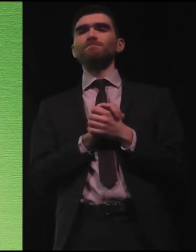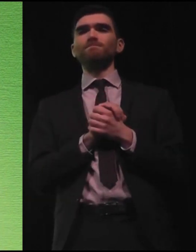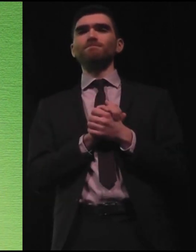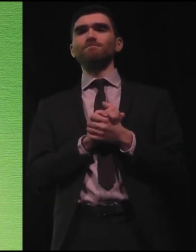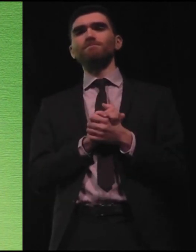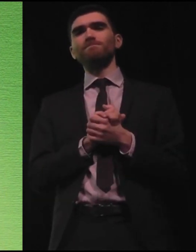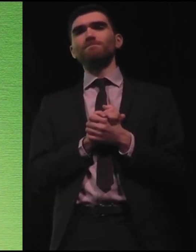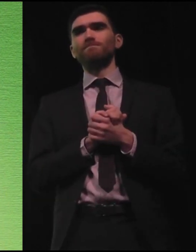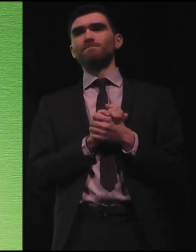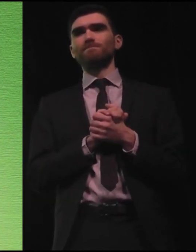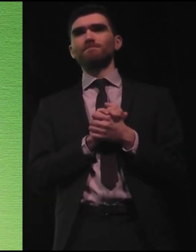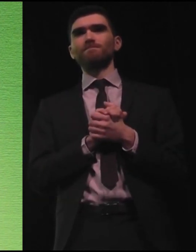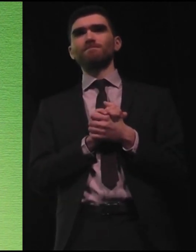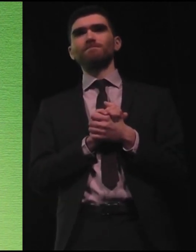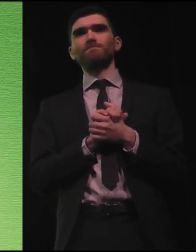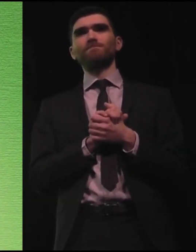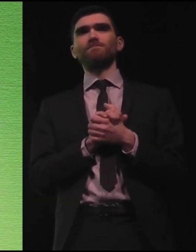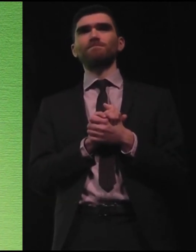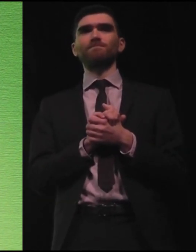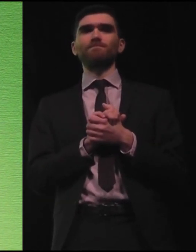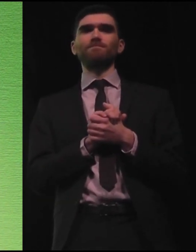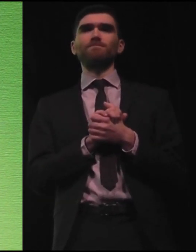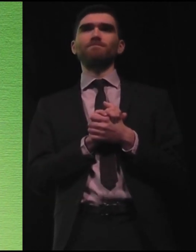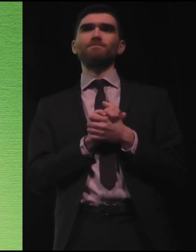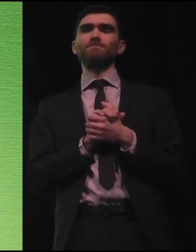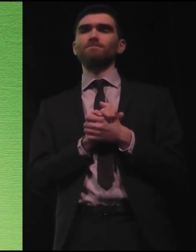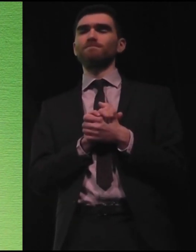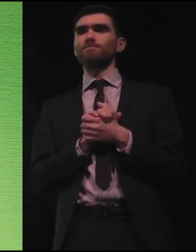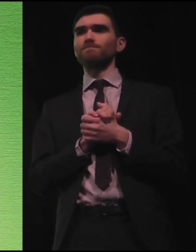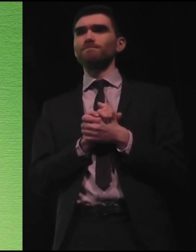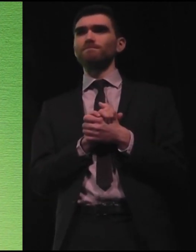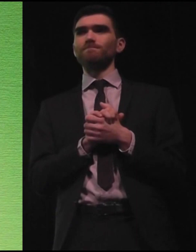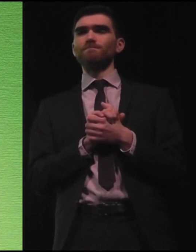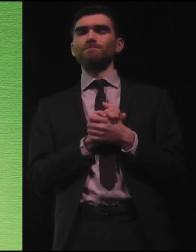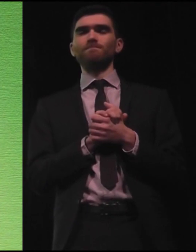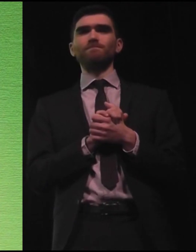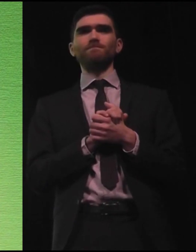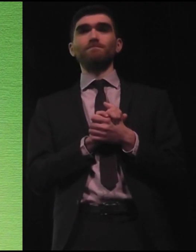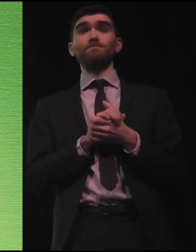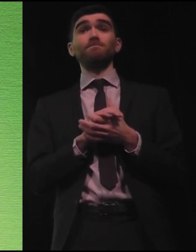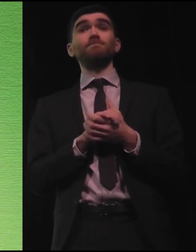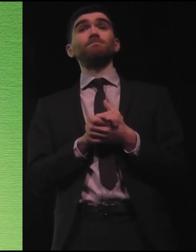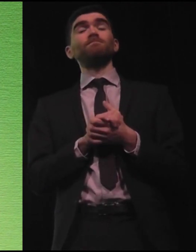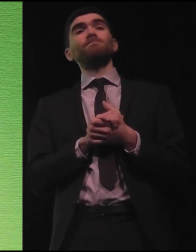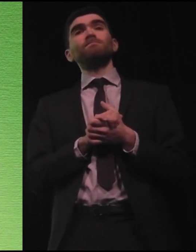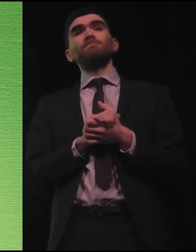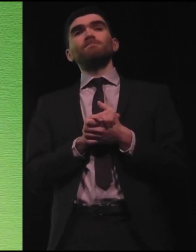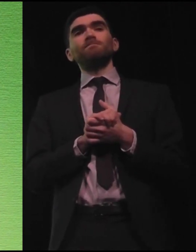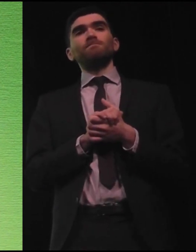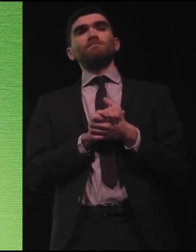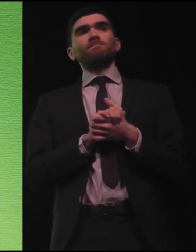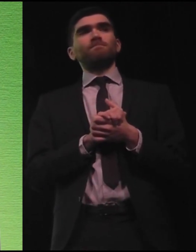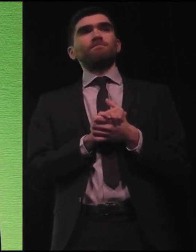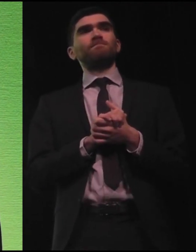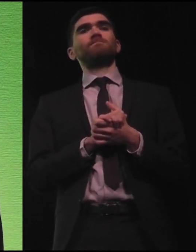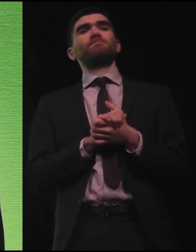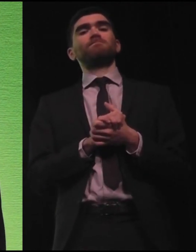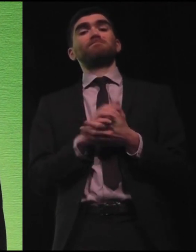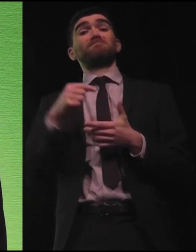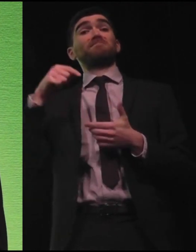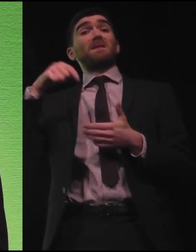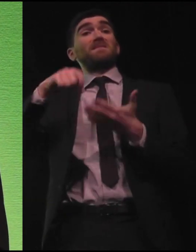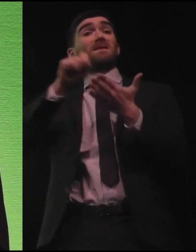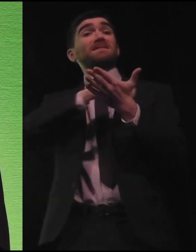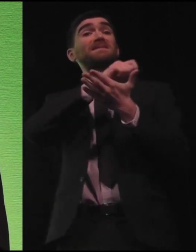And it's because we are bold that we're going into this election with a clear commitment to end the